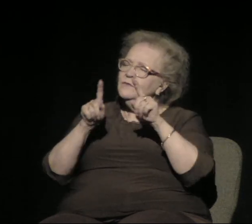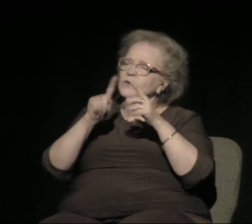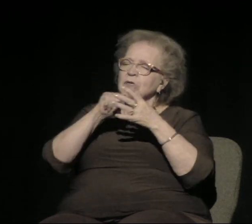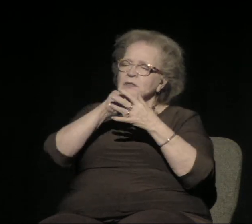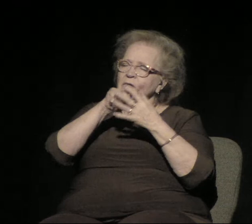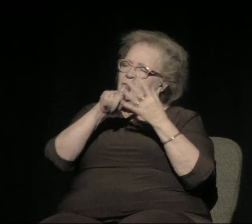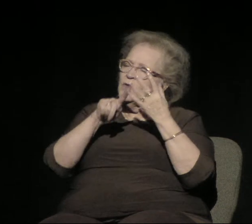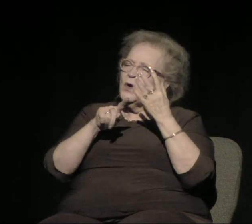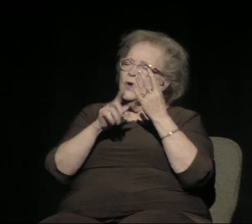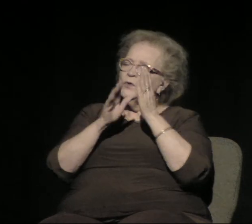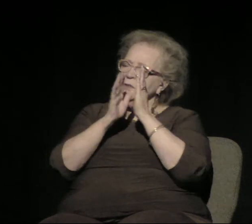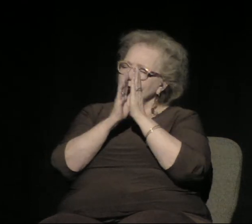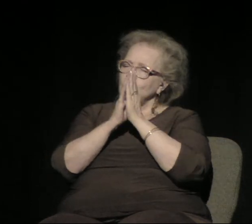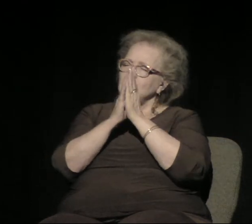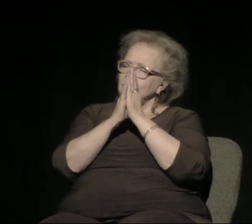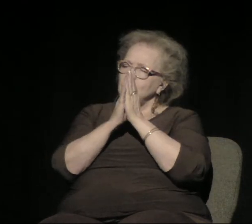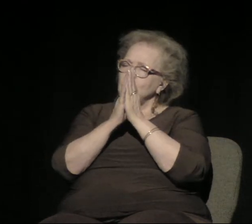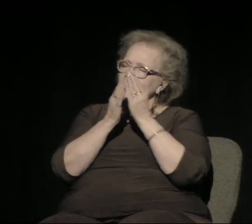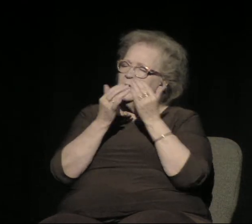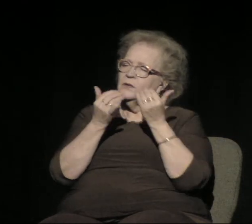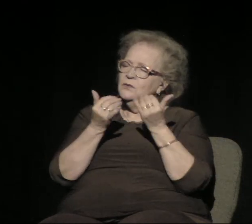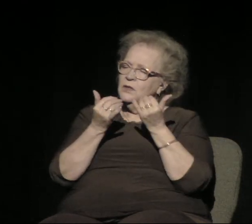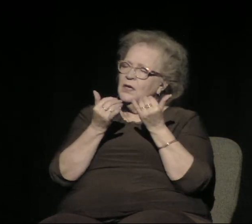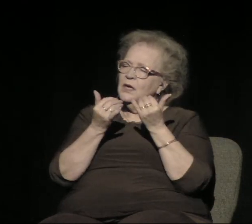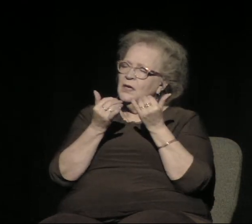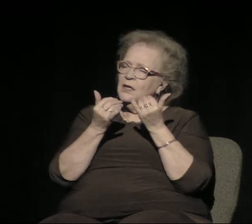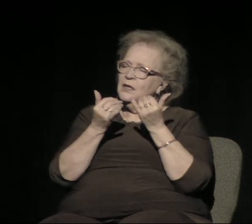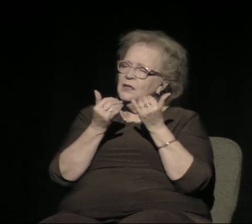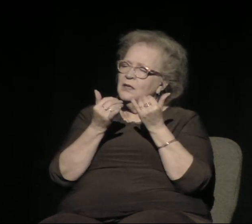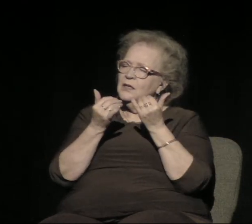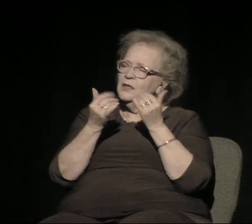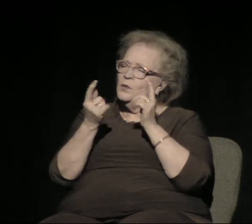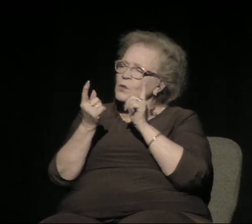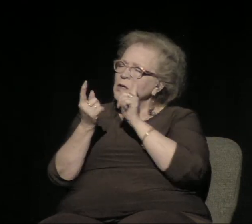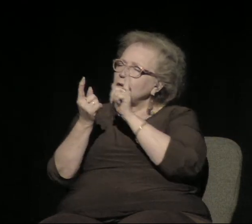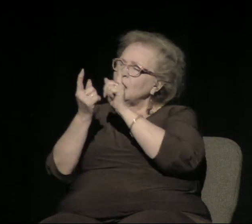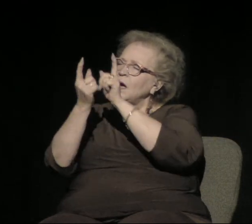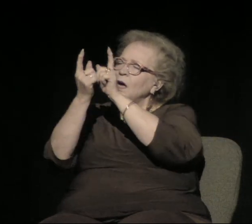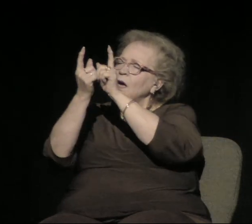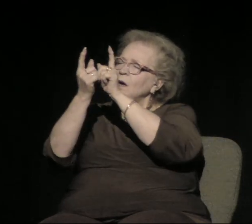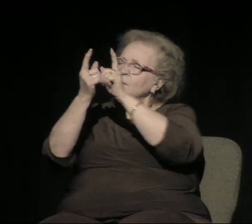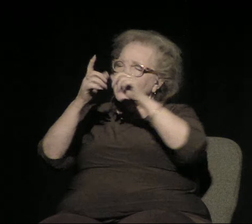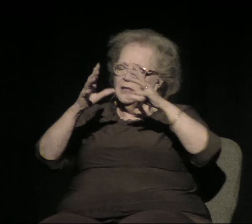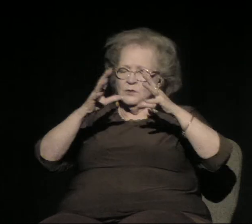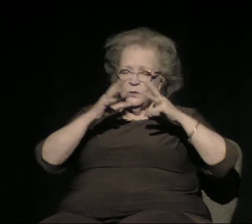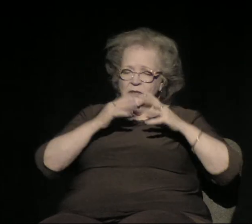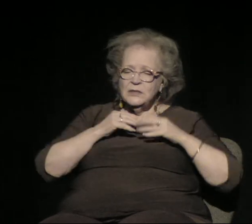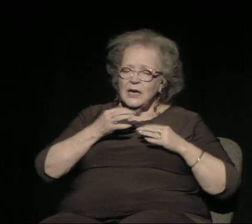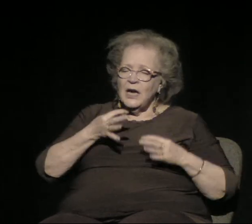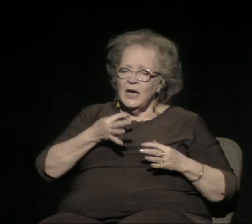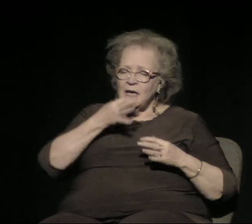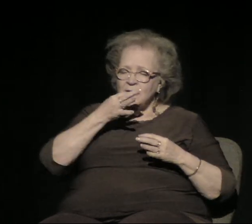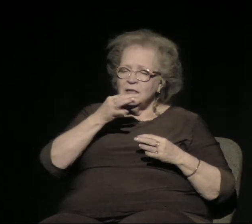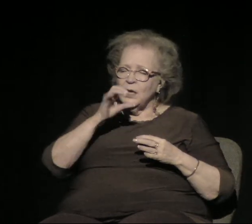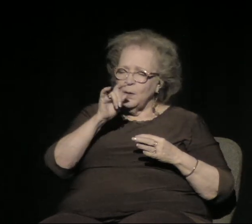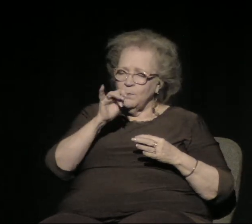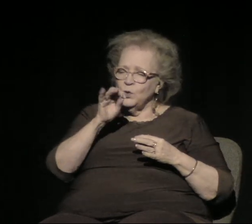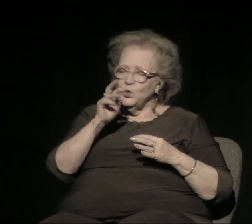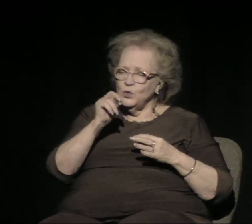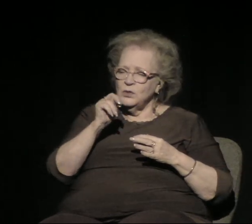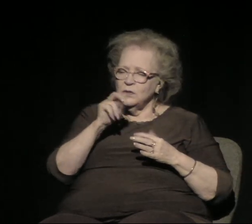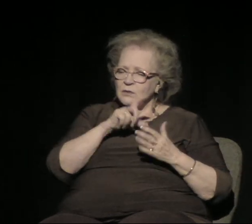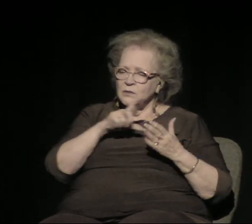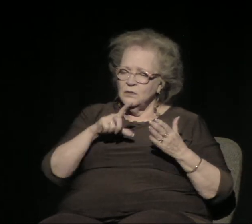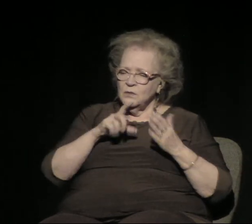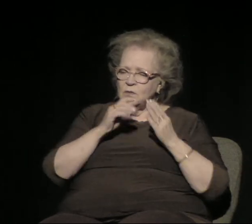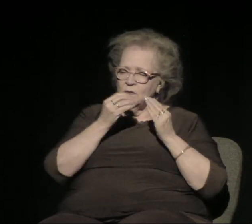those we've lifted up. Lord, as we come to your table to take communion, I pray that you would remind us of the